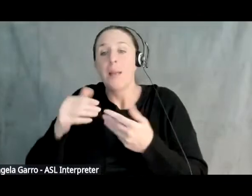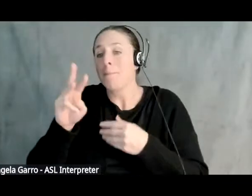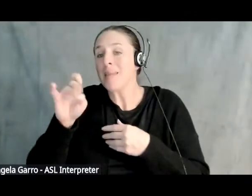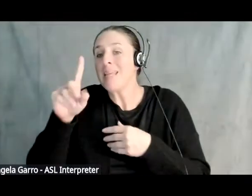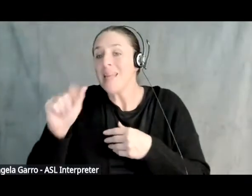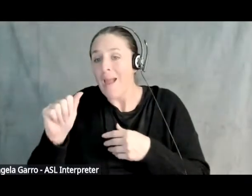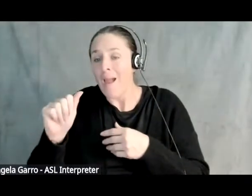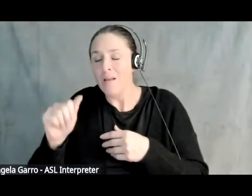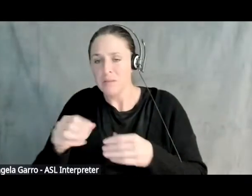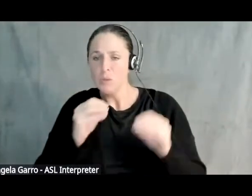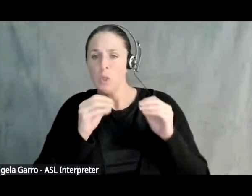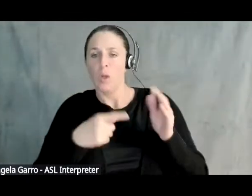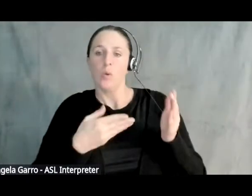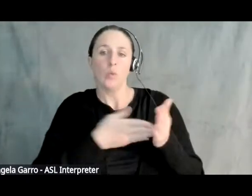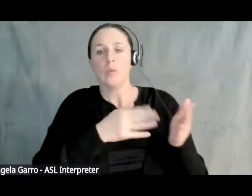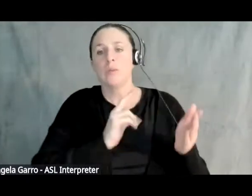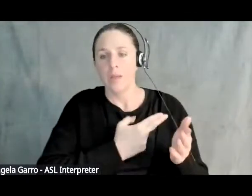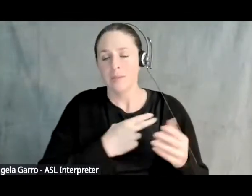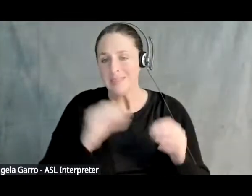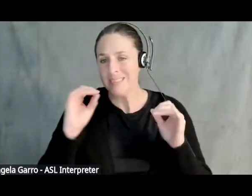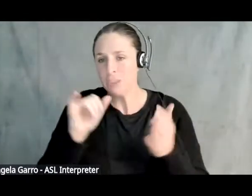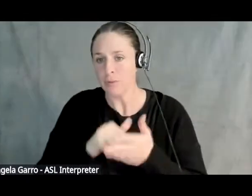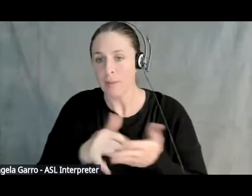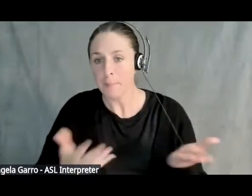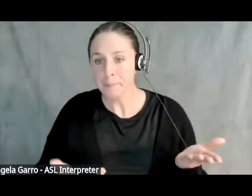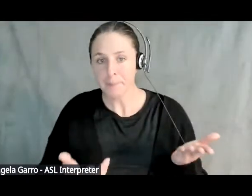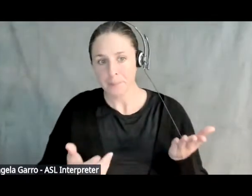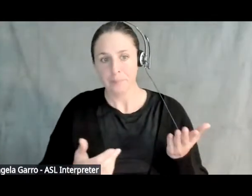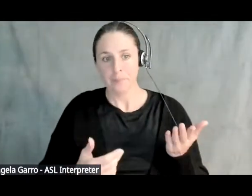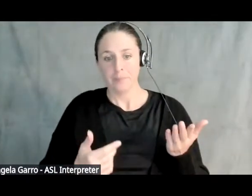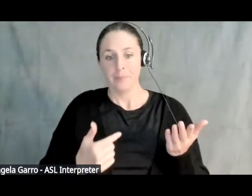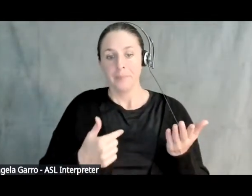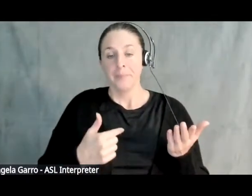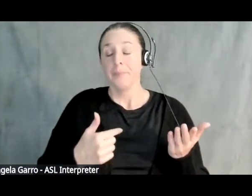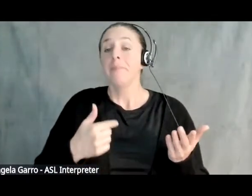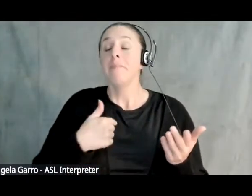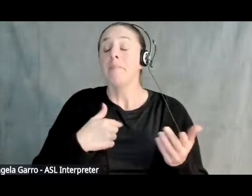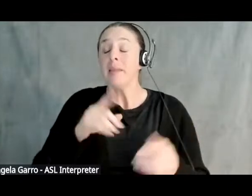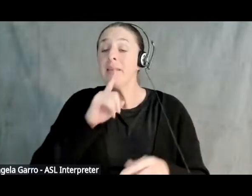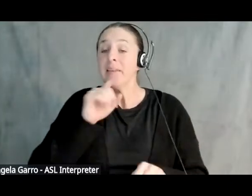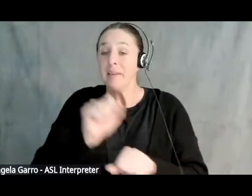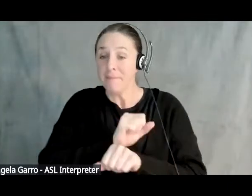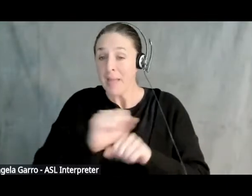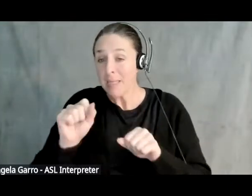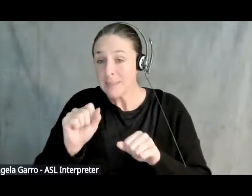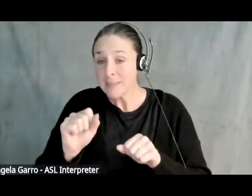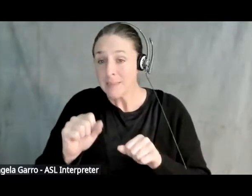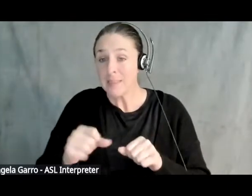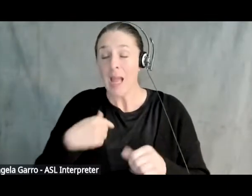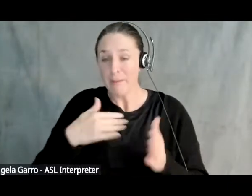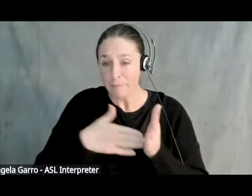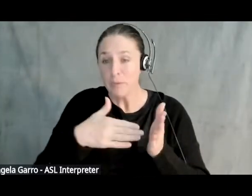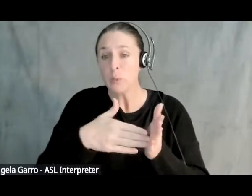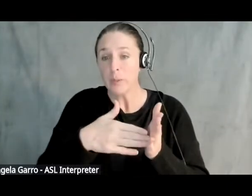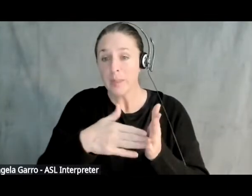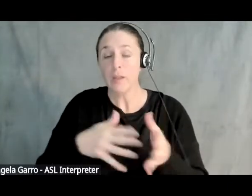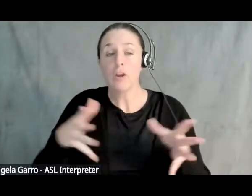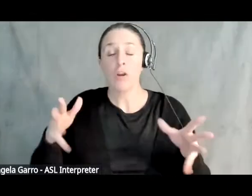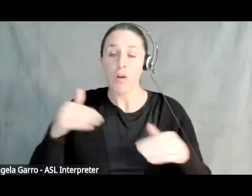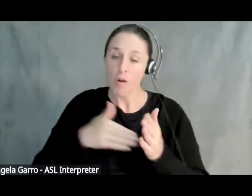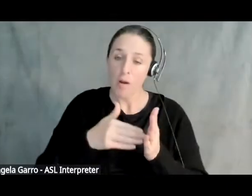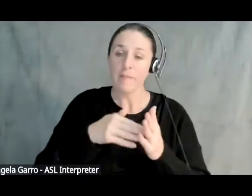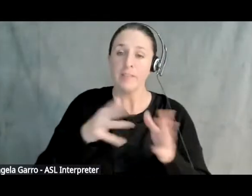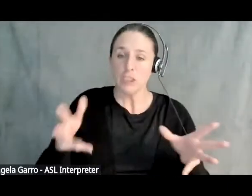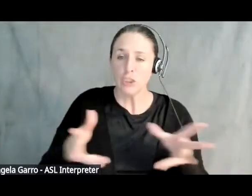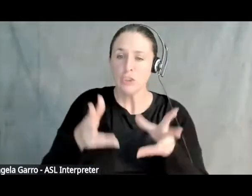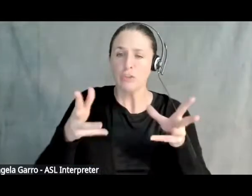I've never been asked or encouraged to limit or silence dissenting views. In fact, I have frequently and often been encouraged